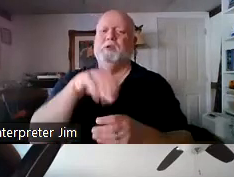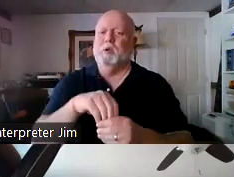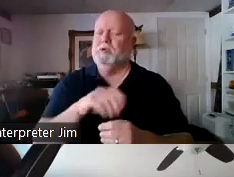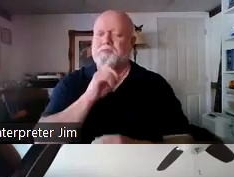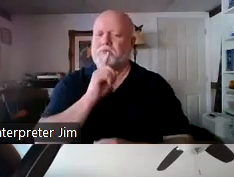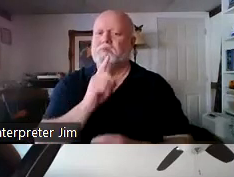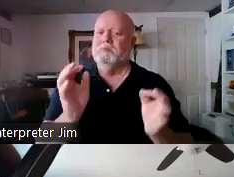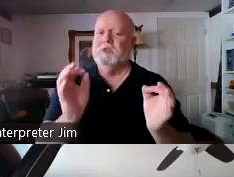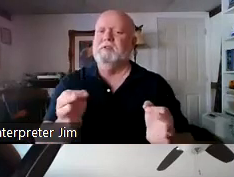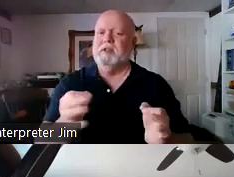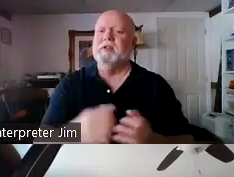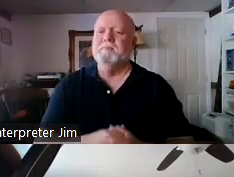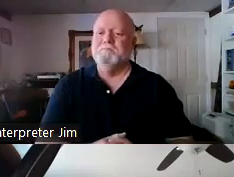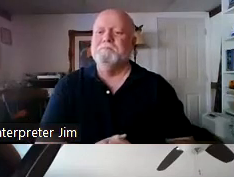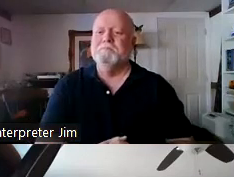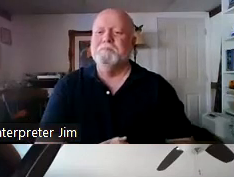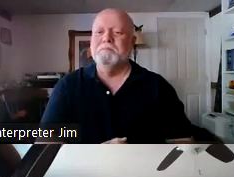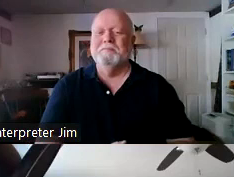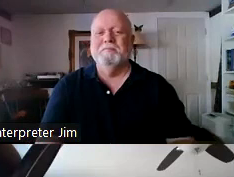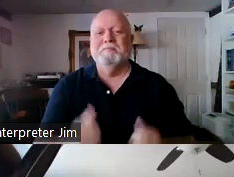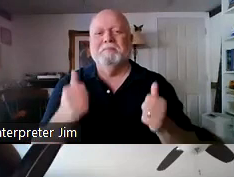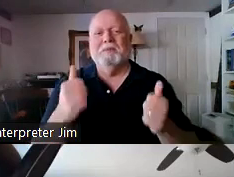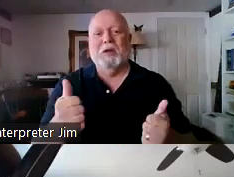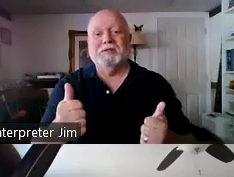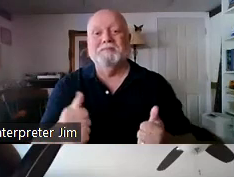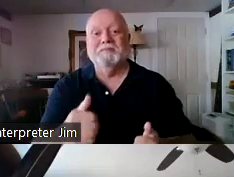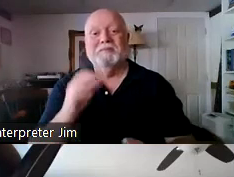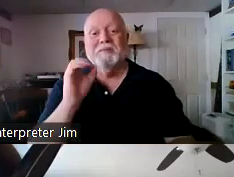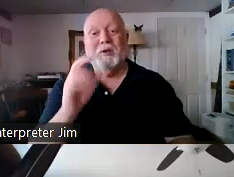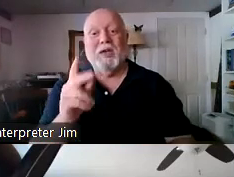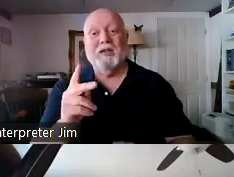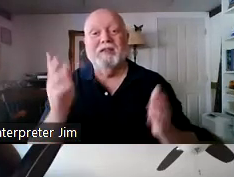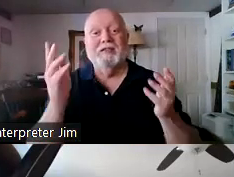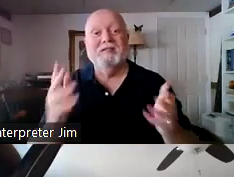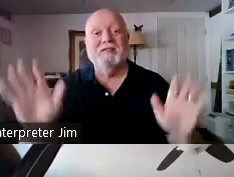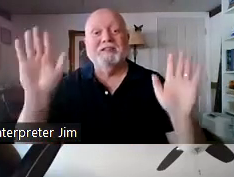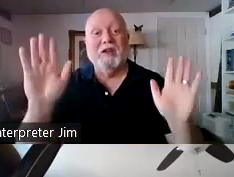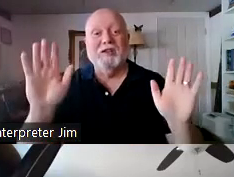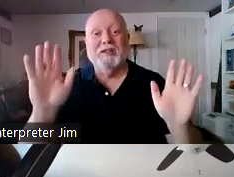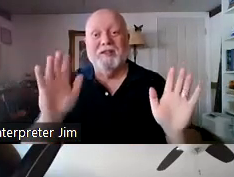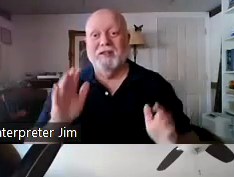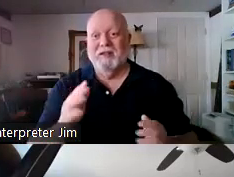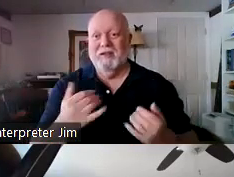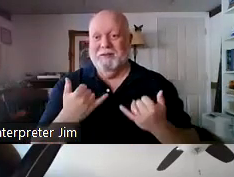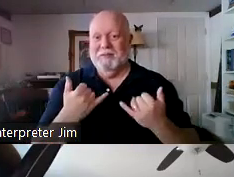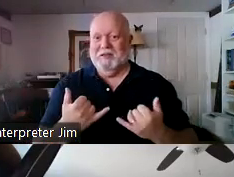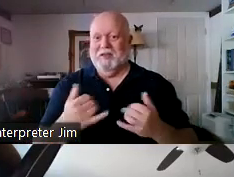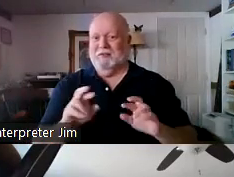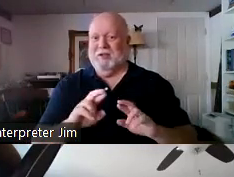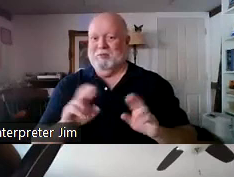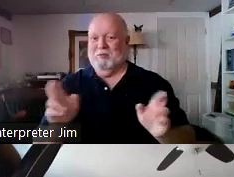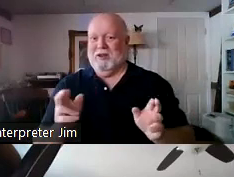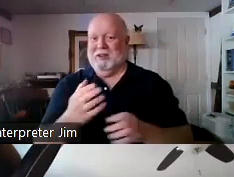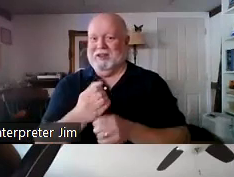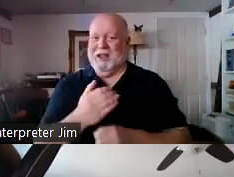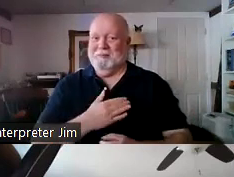their podcasts. Awesome. So that is all, folks. I gotta get ready to get my life together